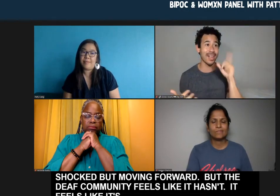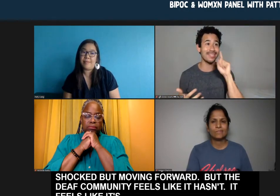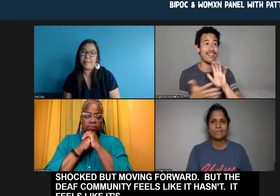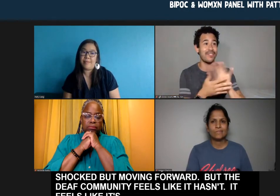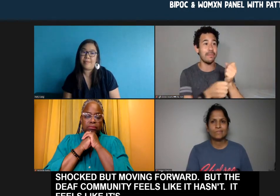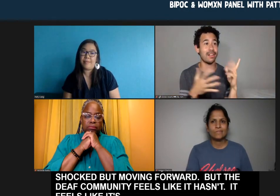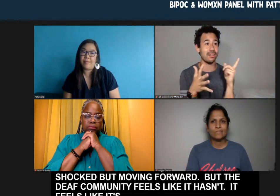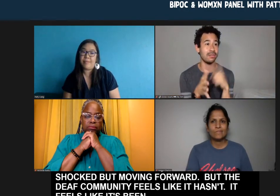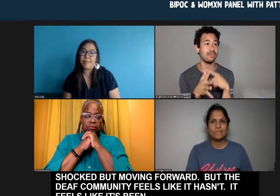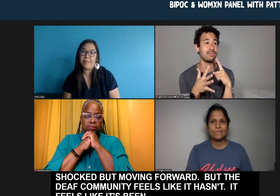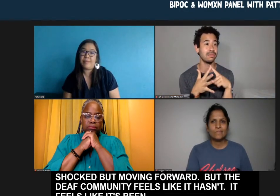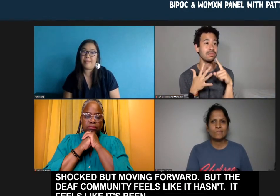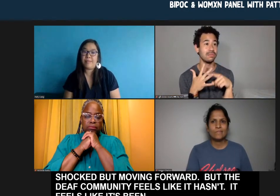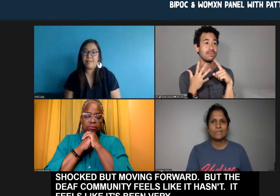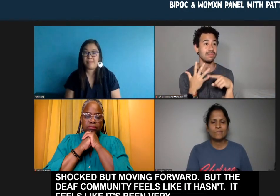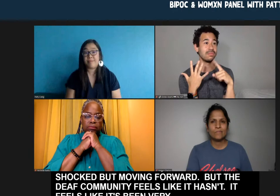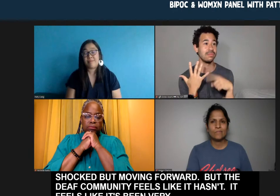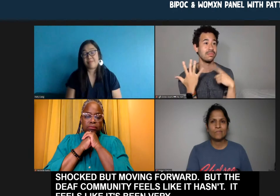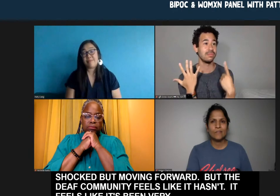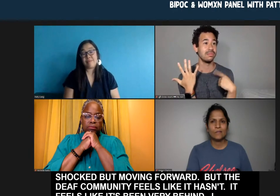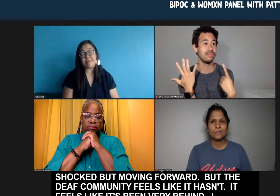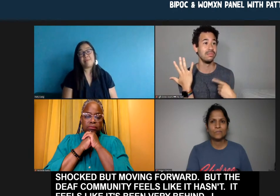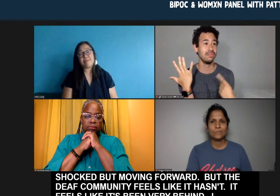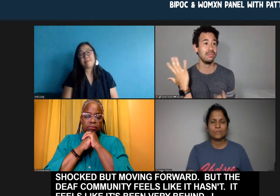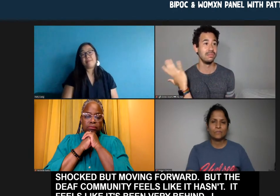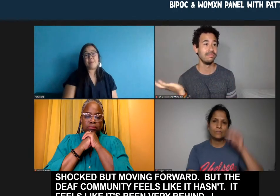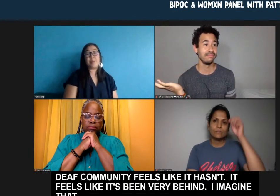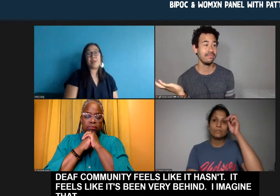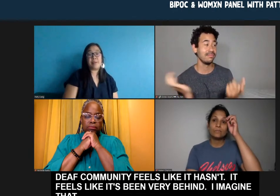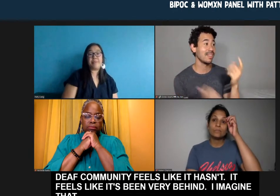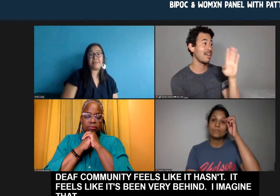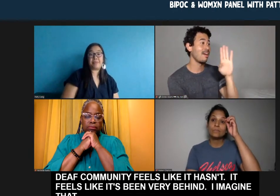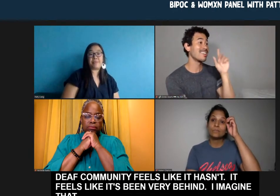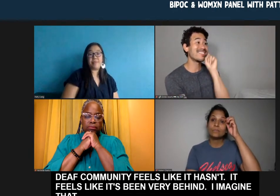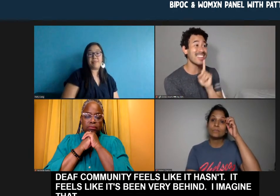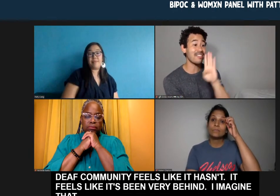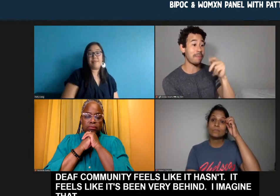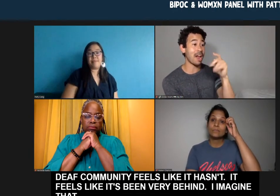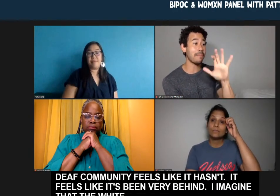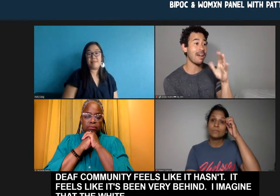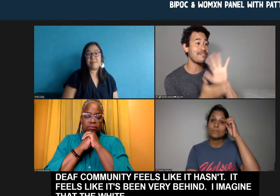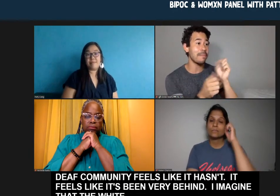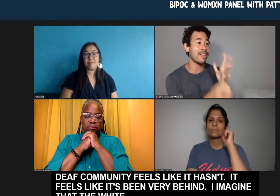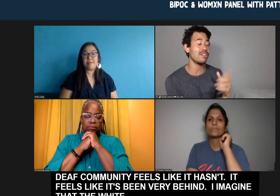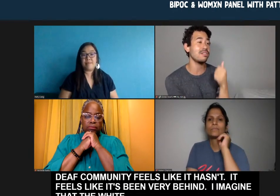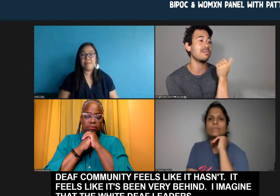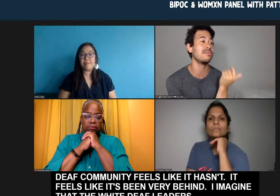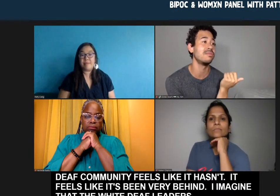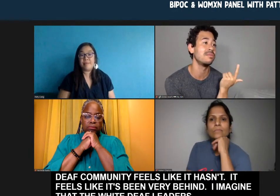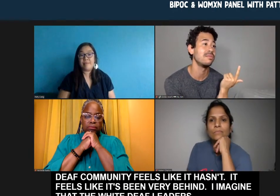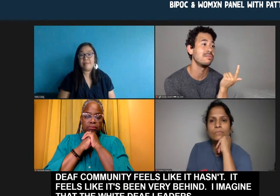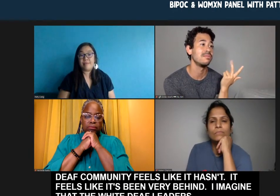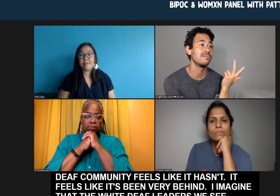know, a lot of the white deaf leaders that we see, there's so many people that we see. And again, we